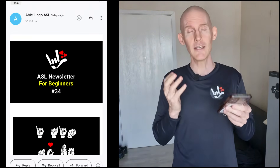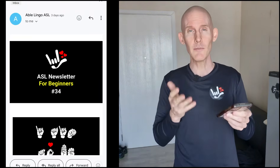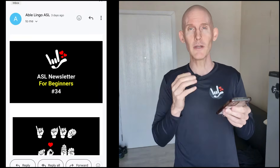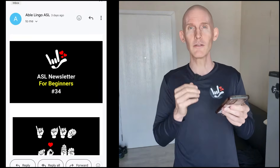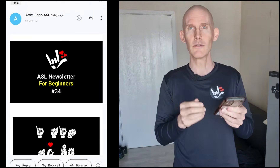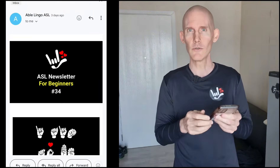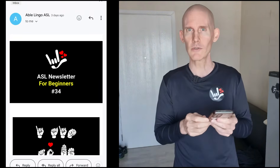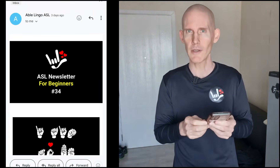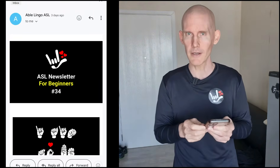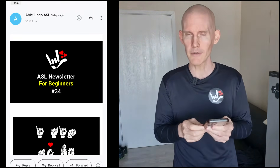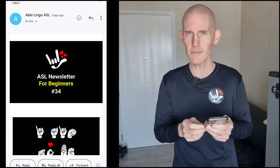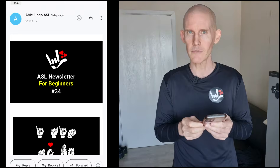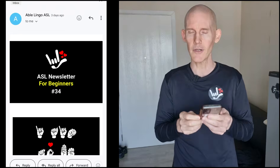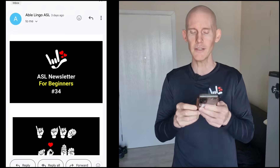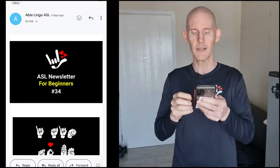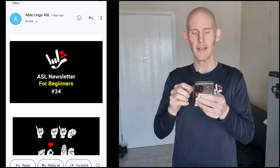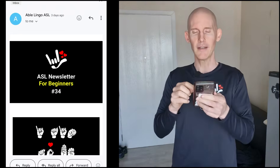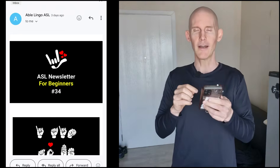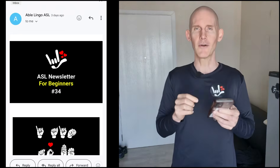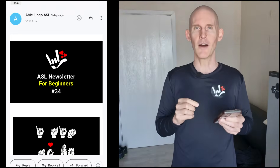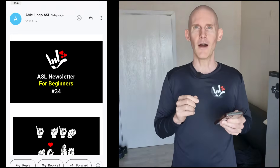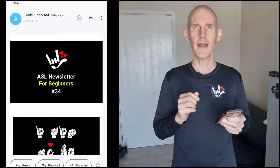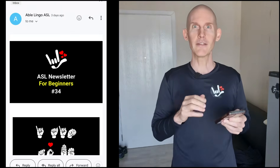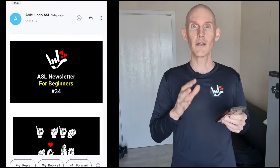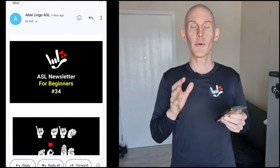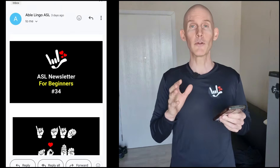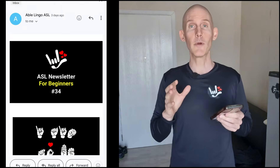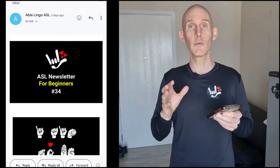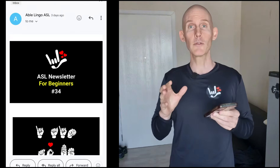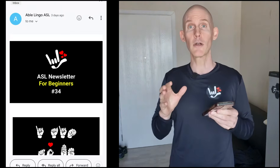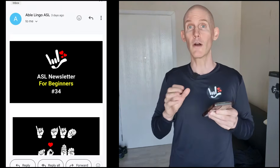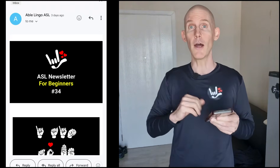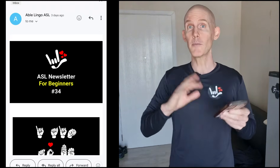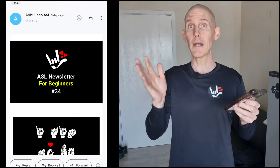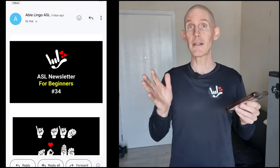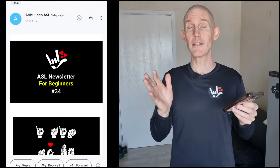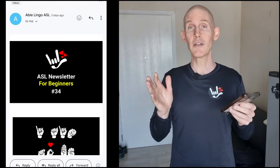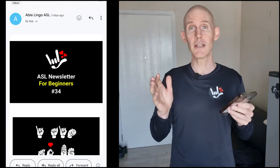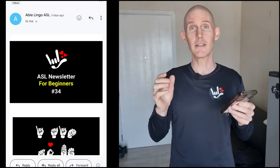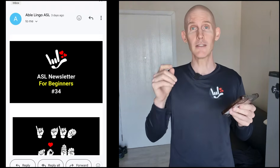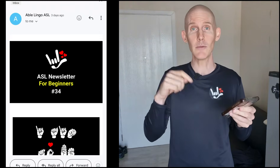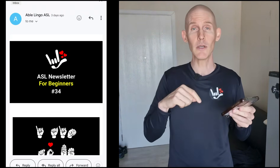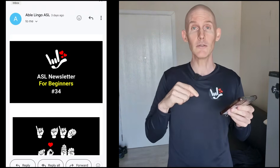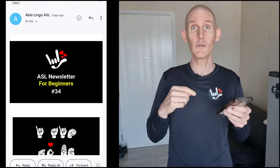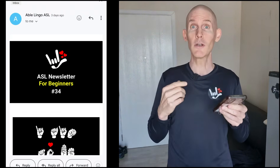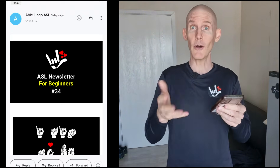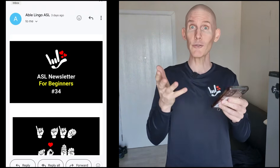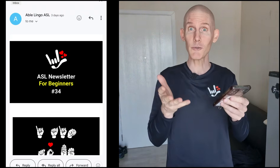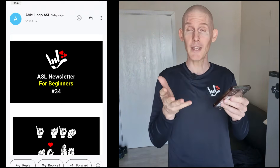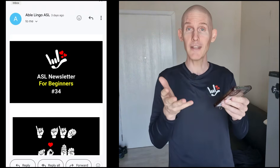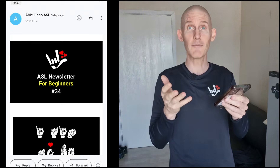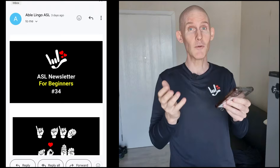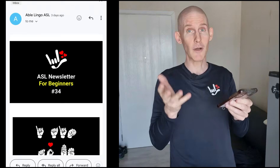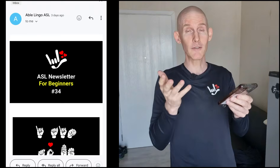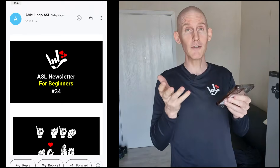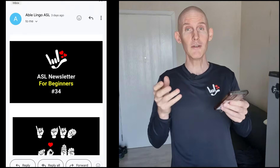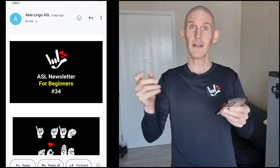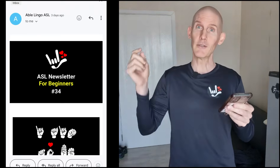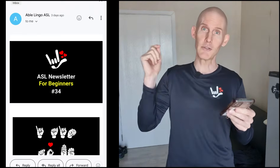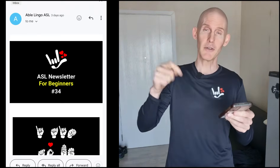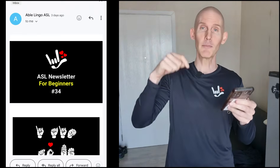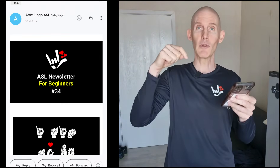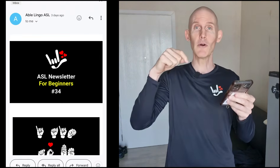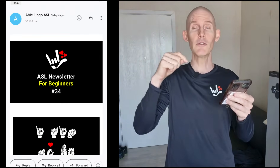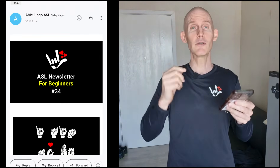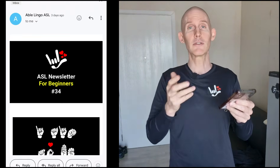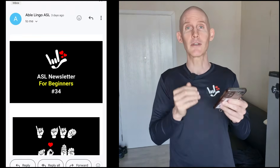weekly email newsletter, right? Now, ASL Bundle members are automatically going to get this email. You can also get it if you want to.